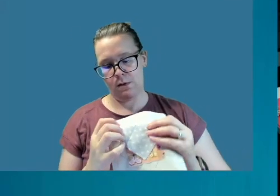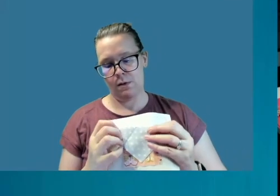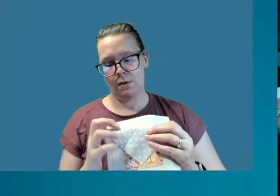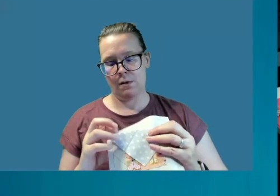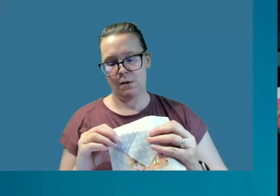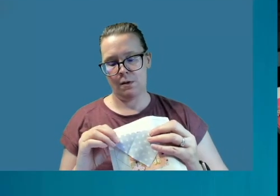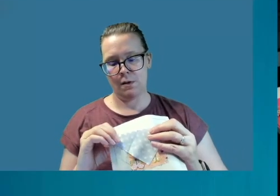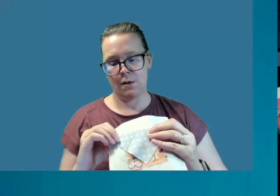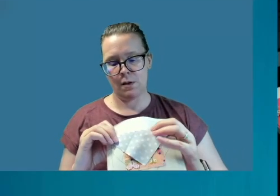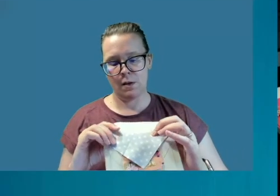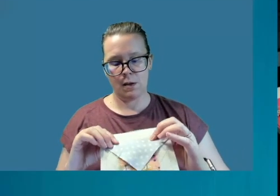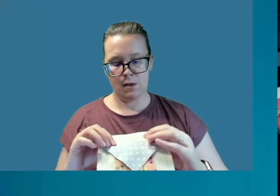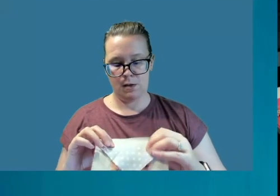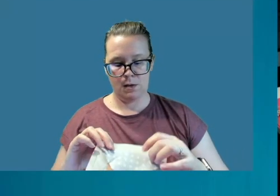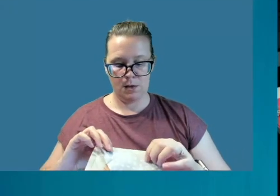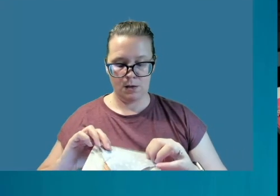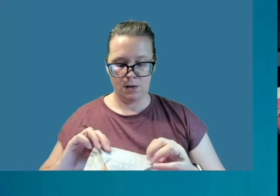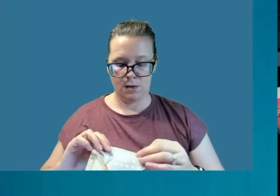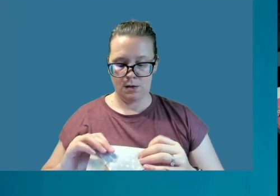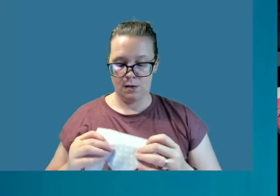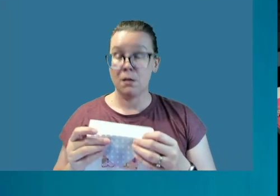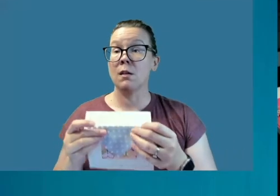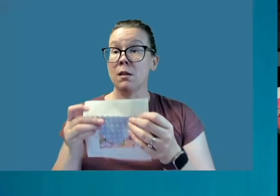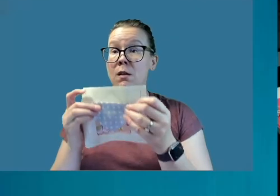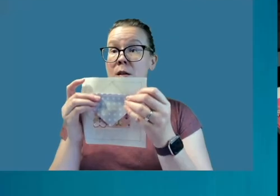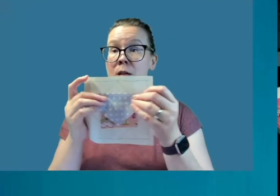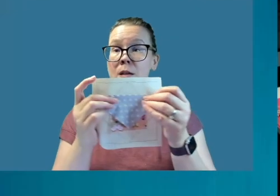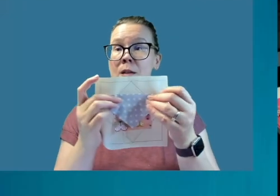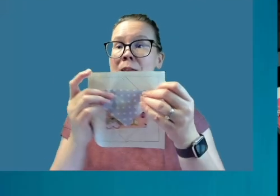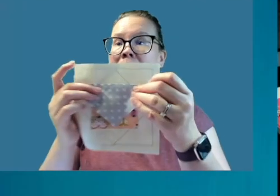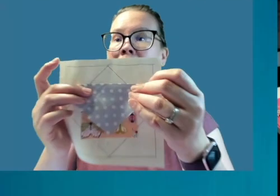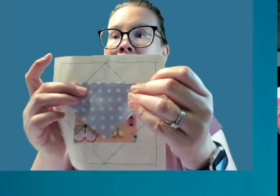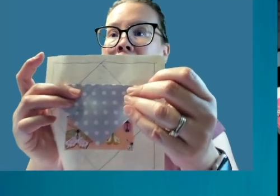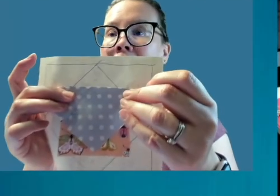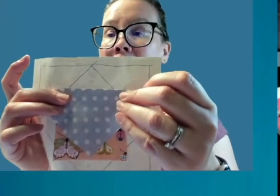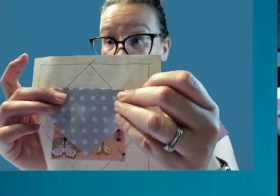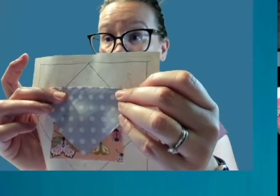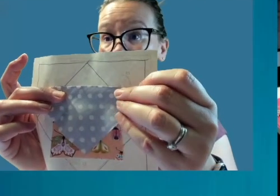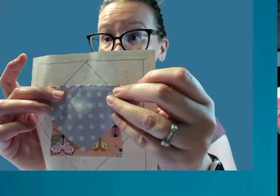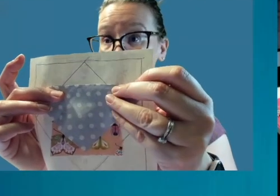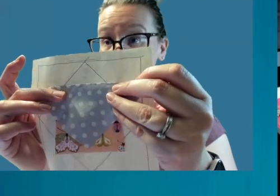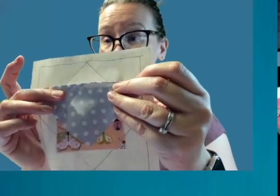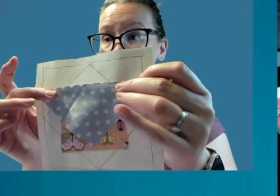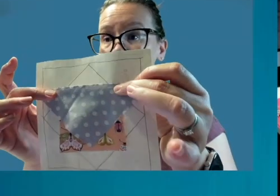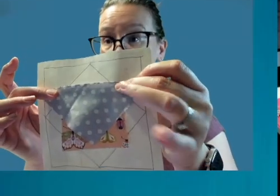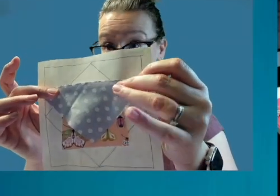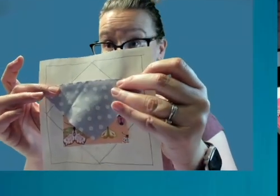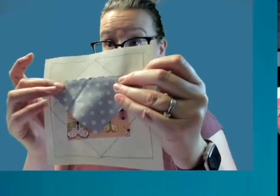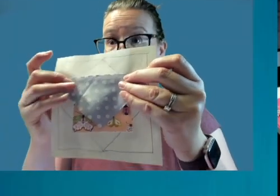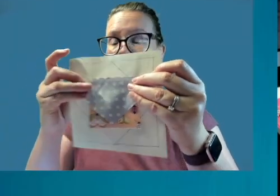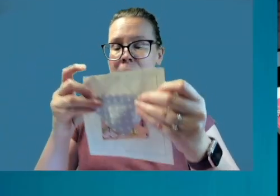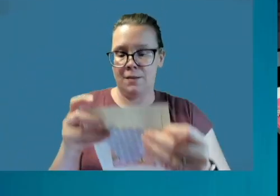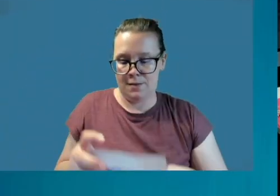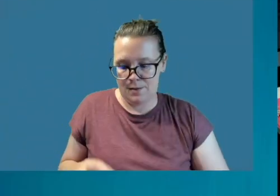fold the paper back up so that you can see where to sew on the front of it. And everything should be lined up and ready to